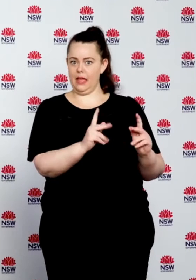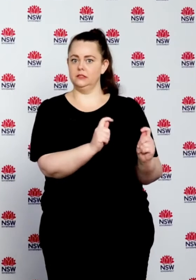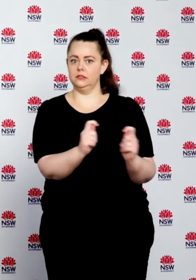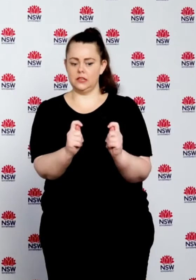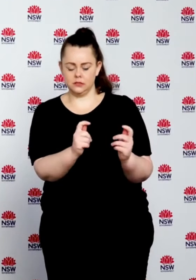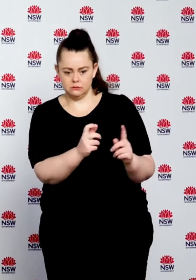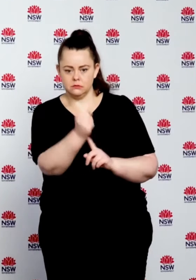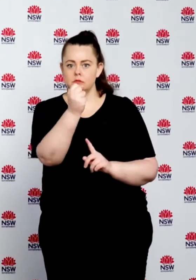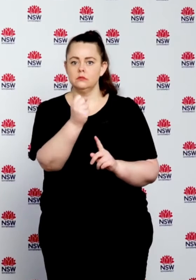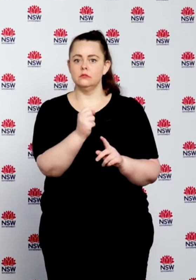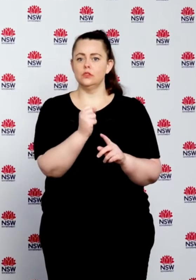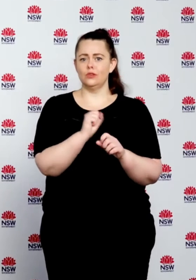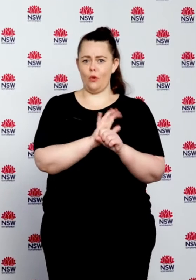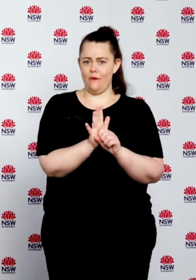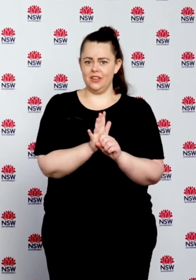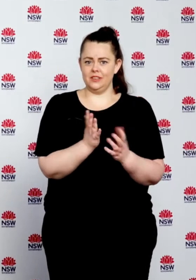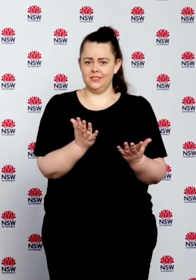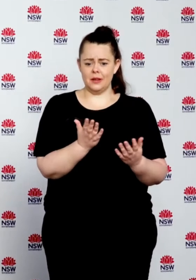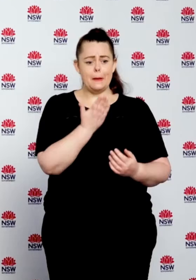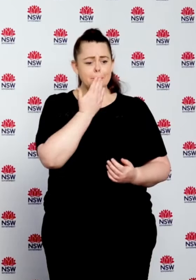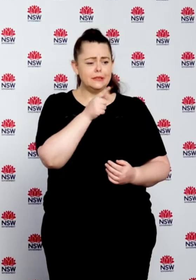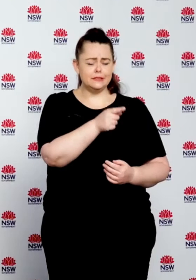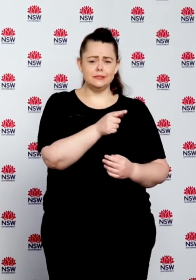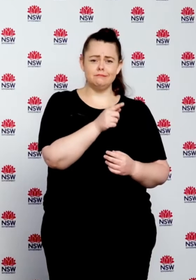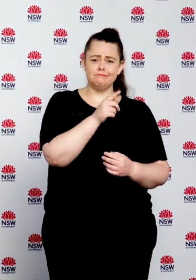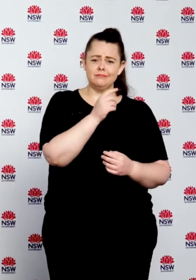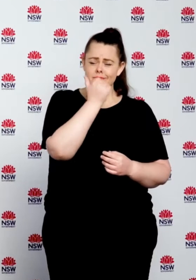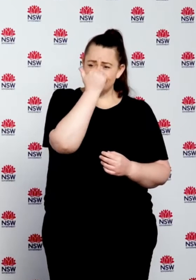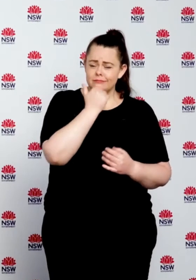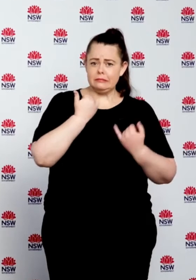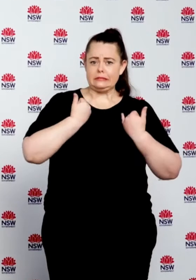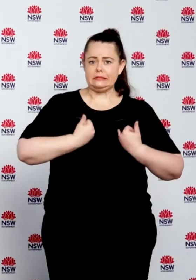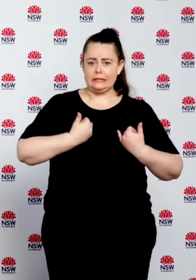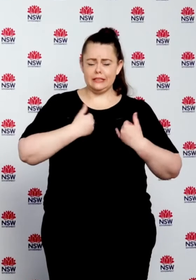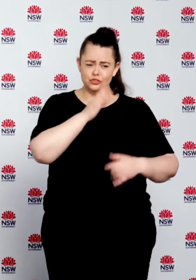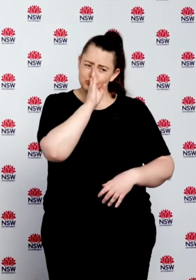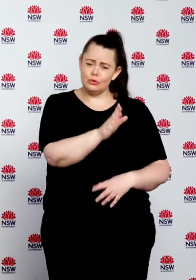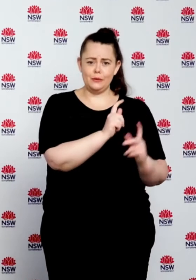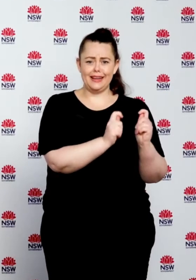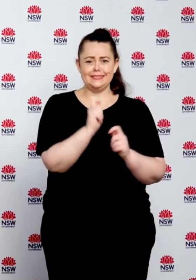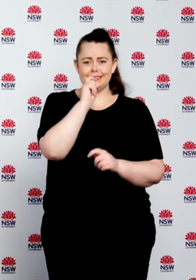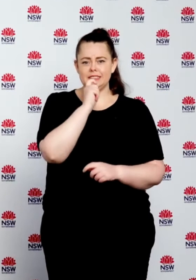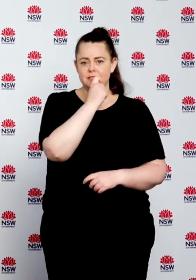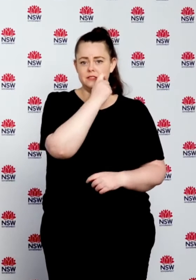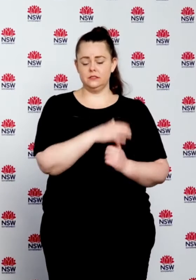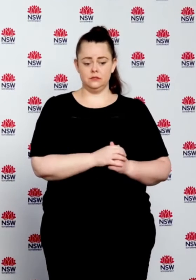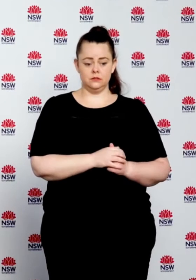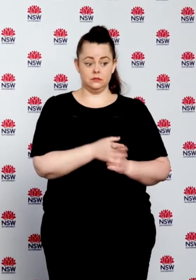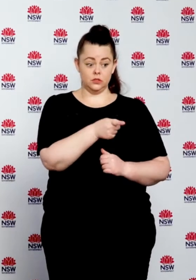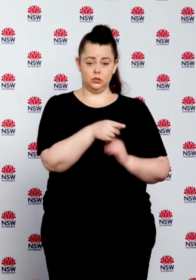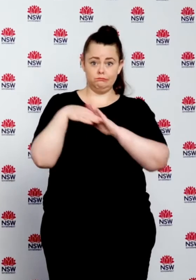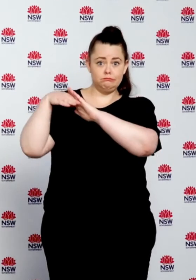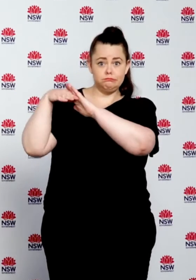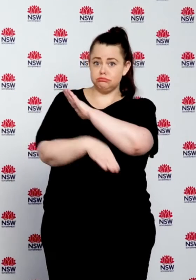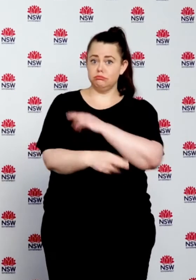if you have the mildest of symptoms, come forward for testing for COVID, and if your condition deteriorates, call your doctor